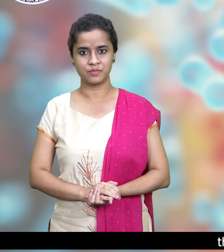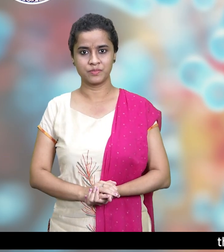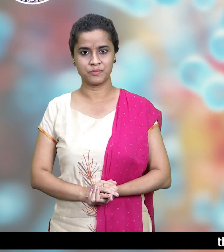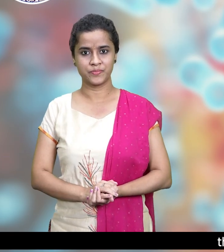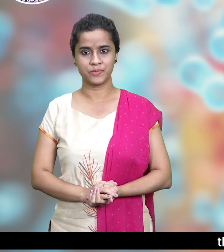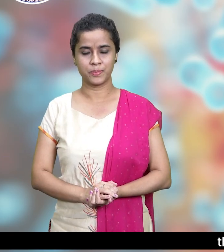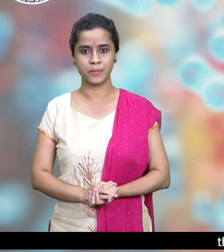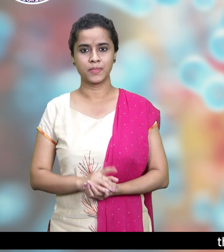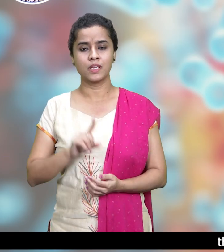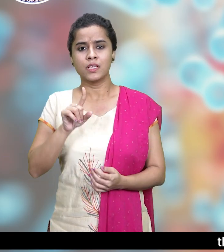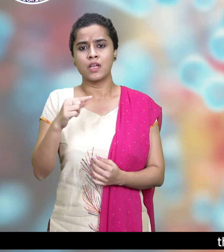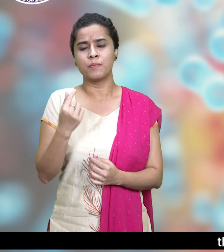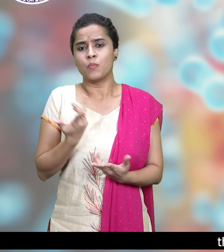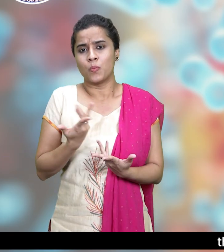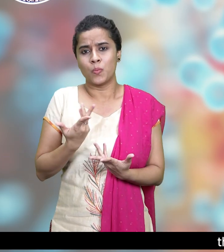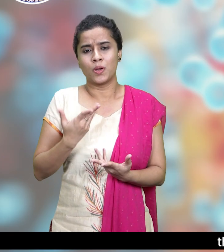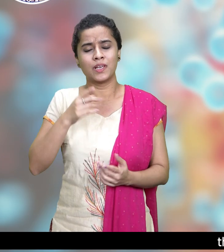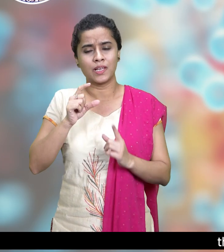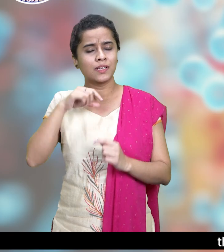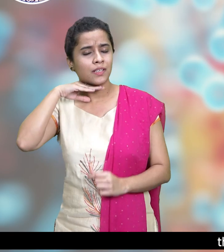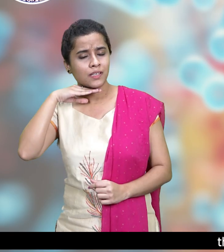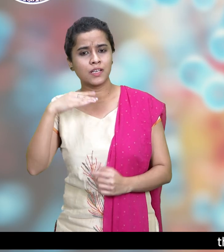there will be jaundice.